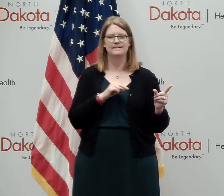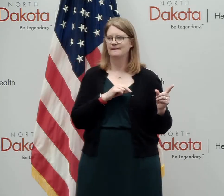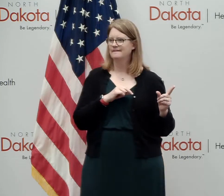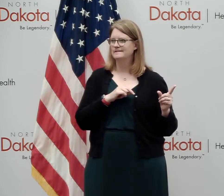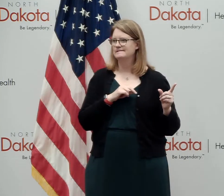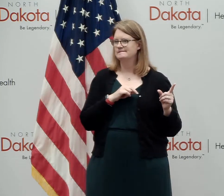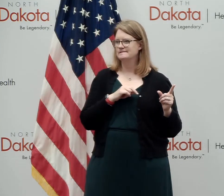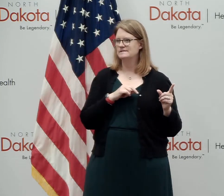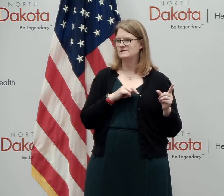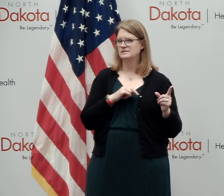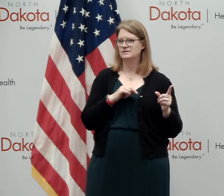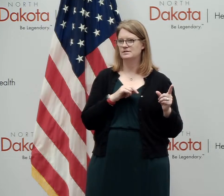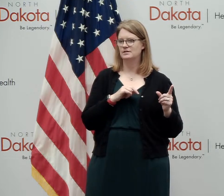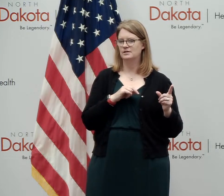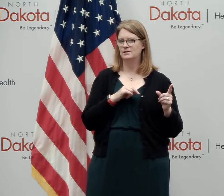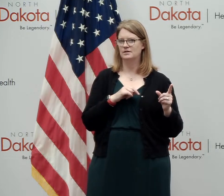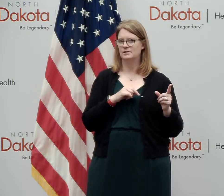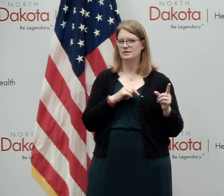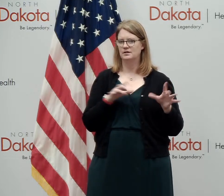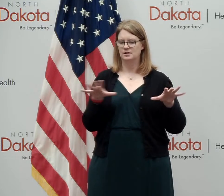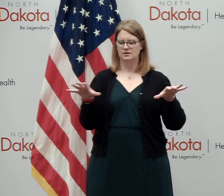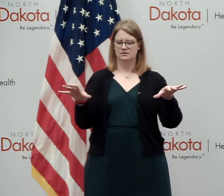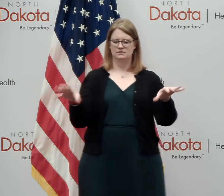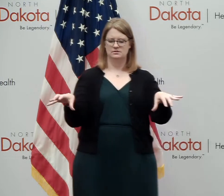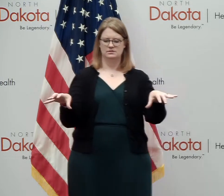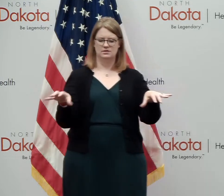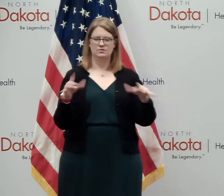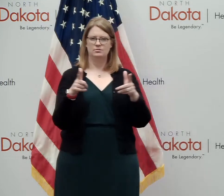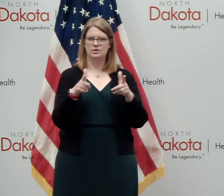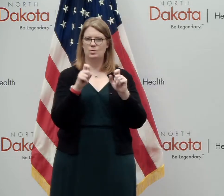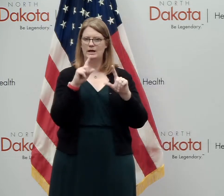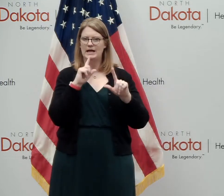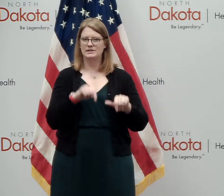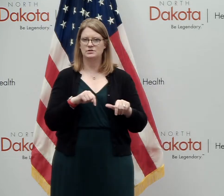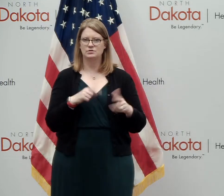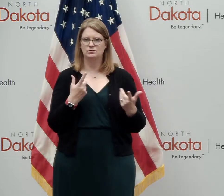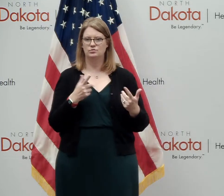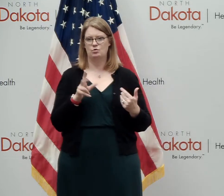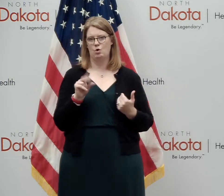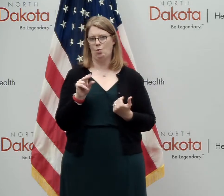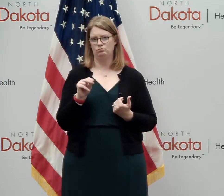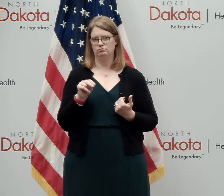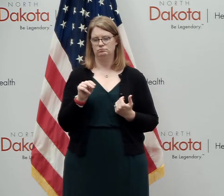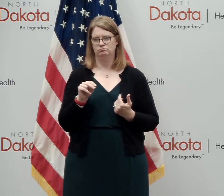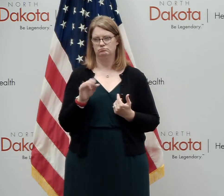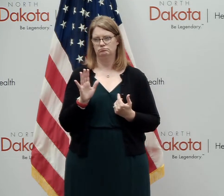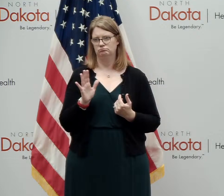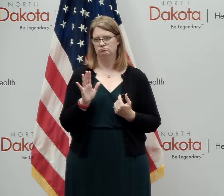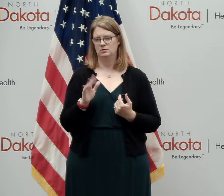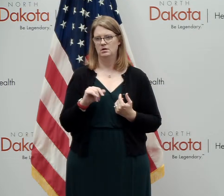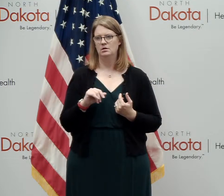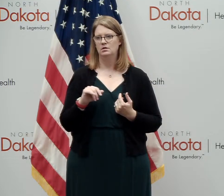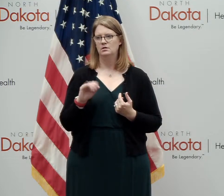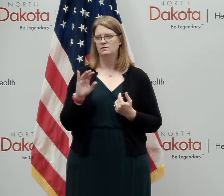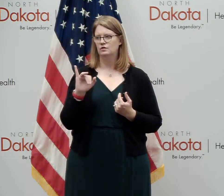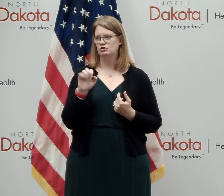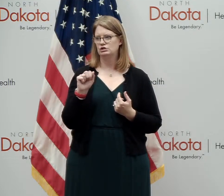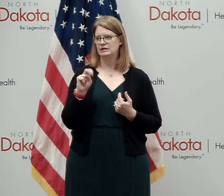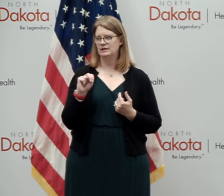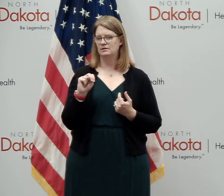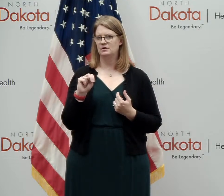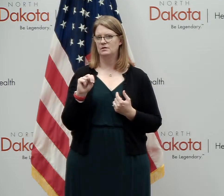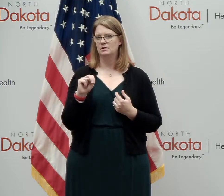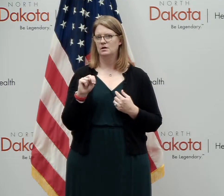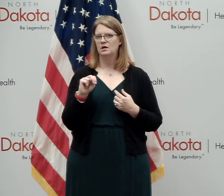The quick answer on that is, in my mind, is no. for Gene on that